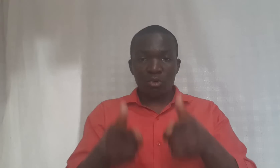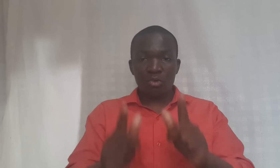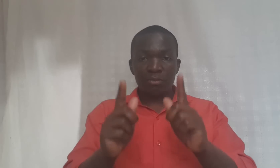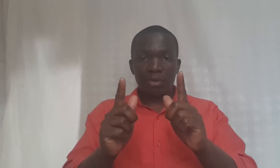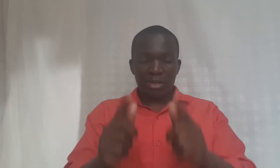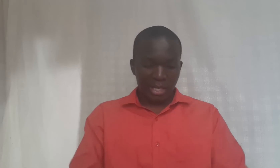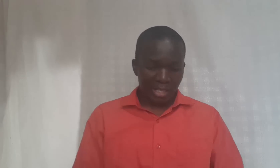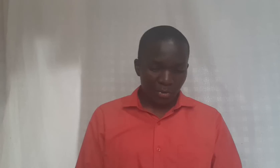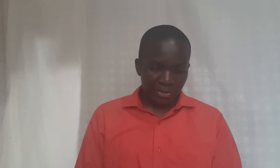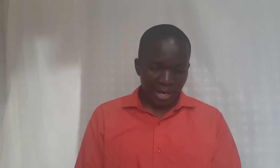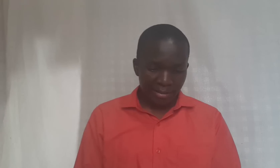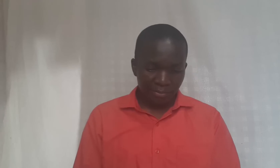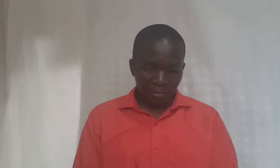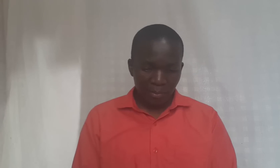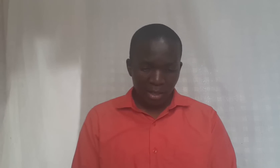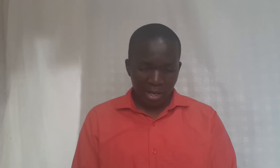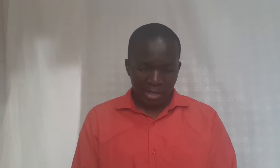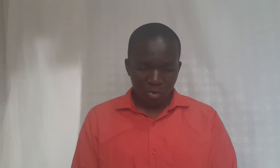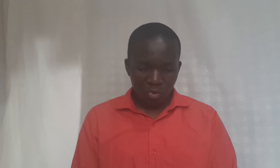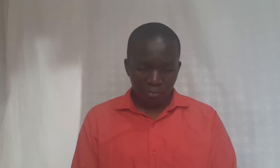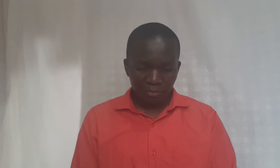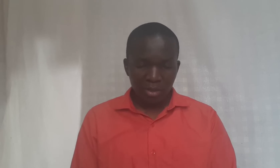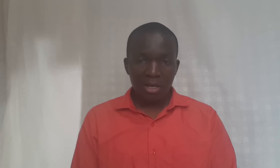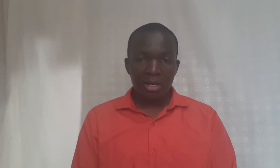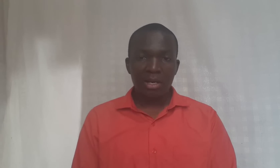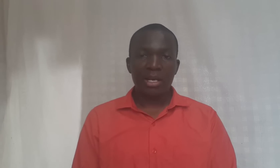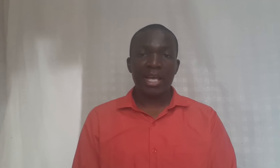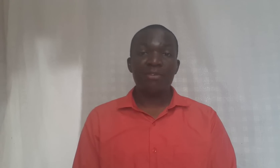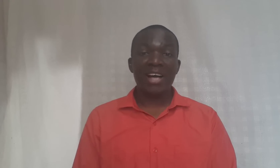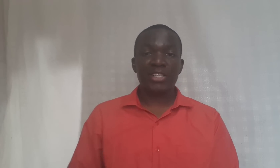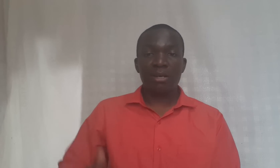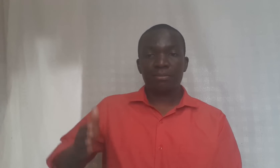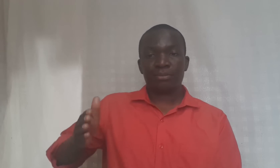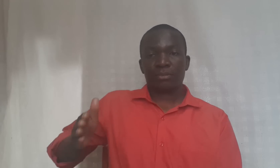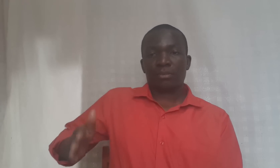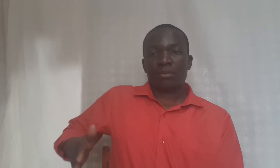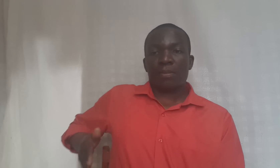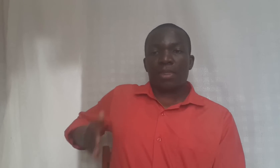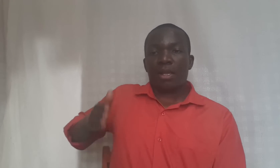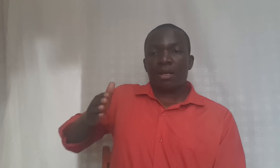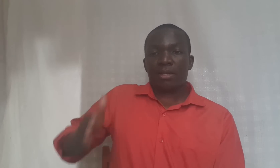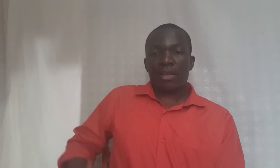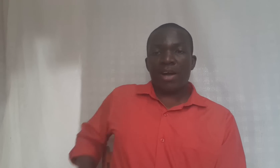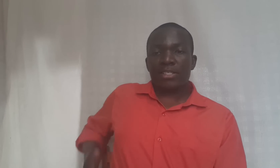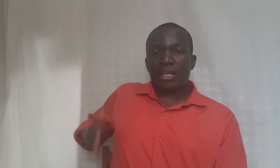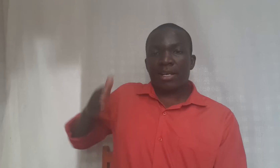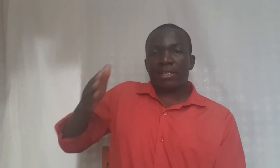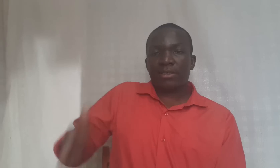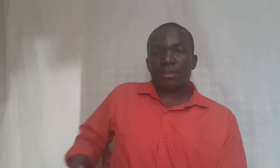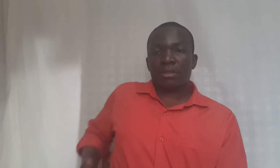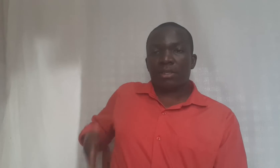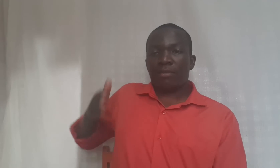Limuru, that's how we sign Limuru. Naivasha. Naivasha like this.